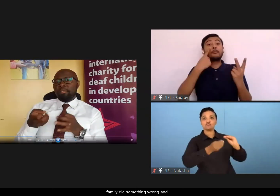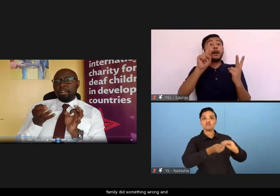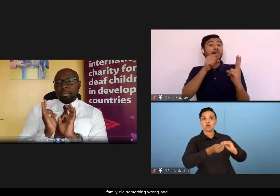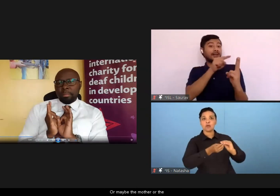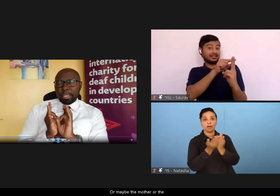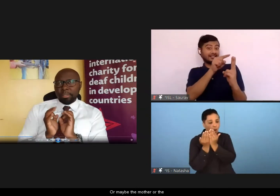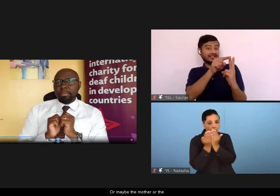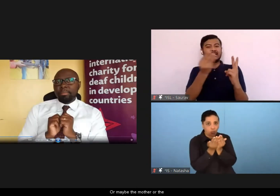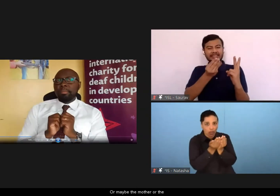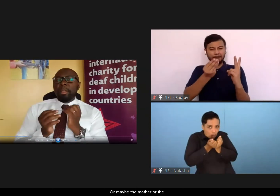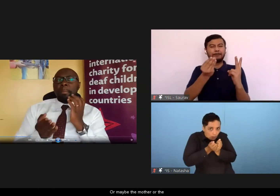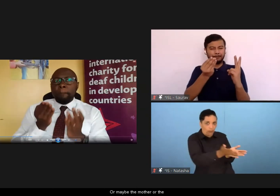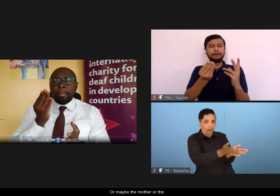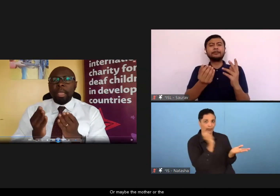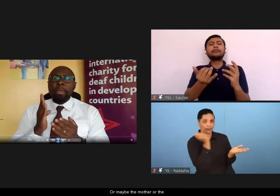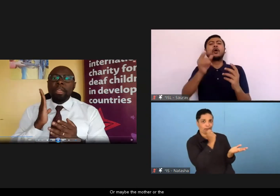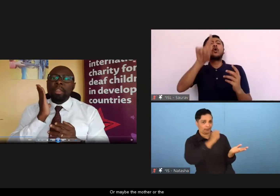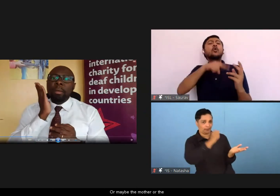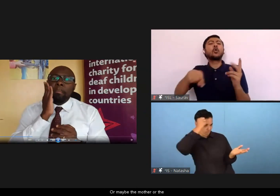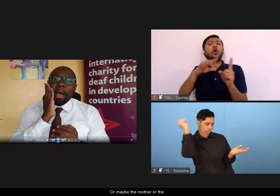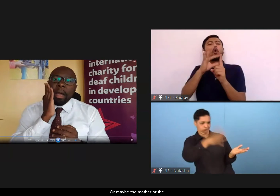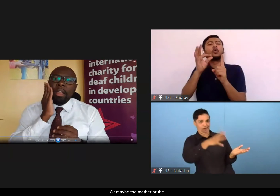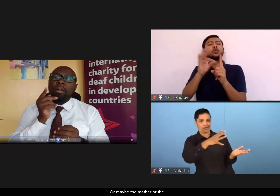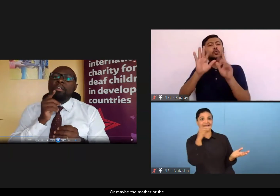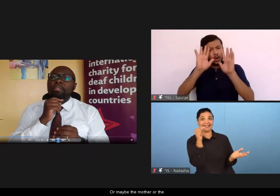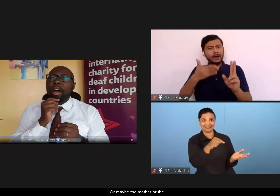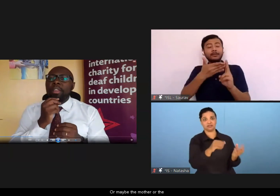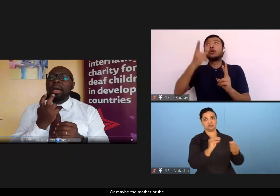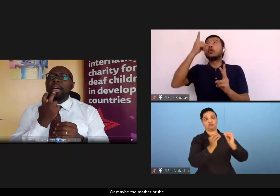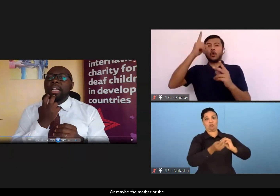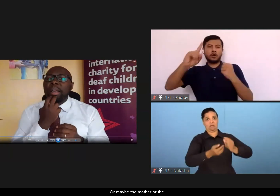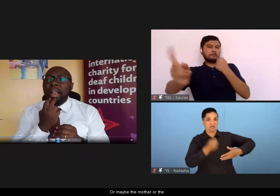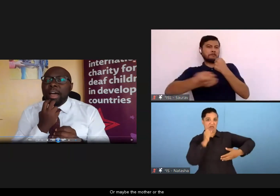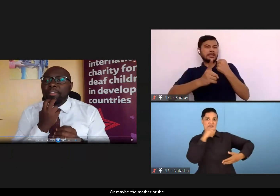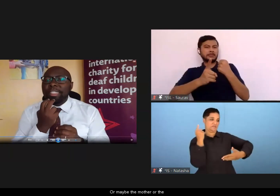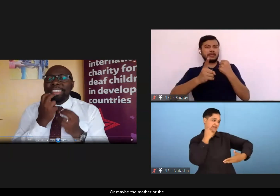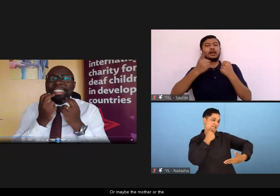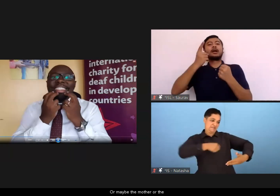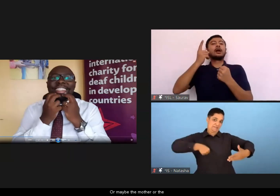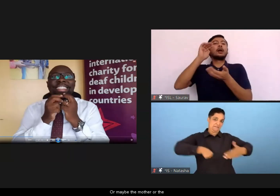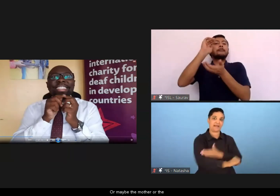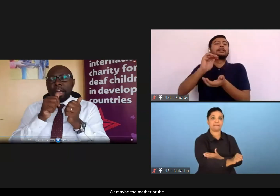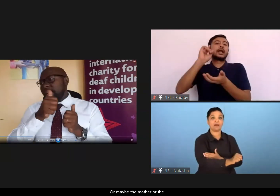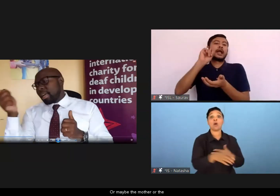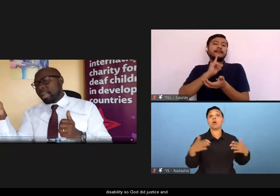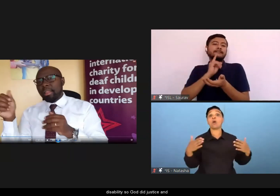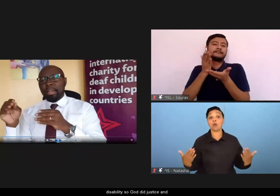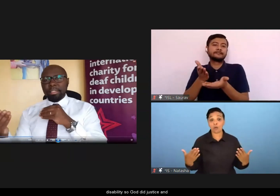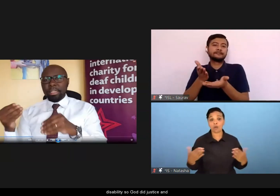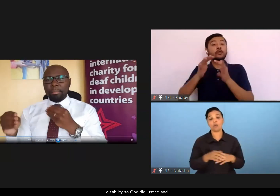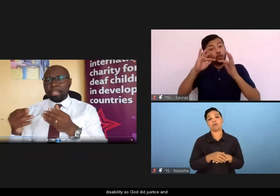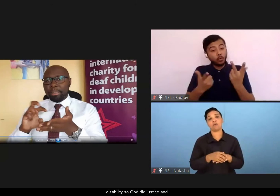punished them, punished the family. Or maybe the mother or the father laughed. They